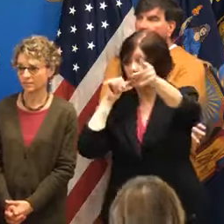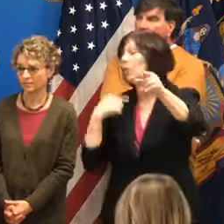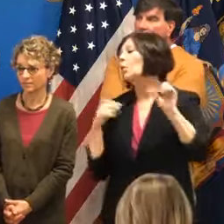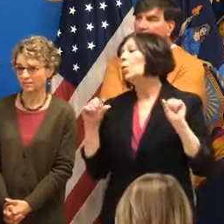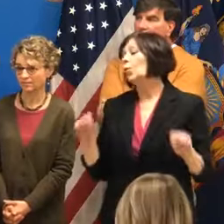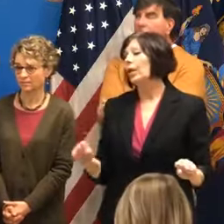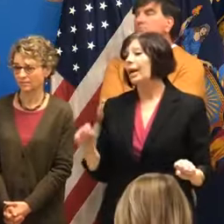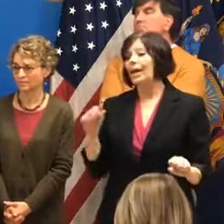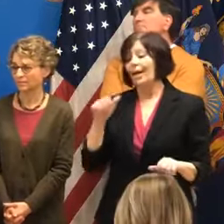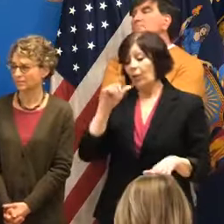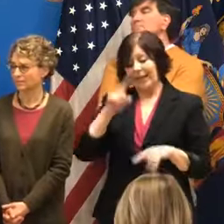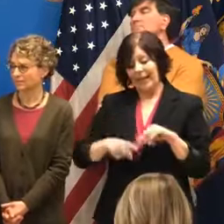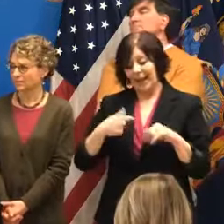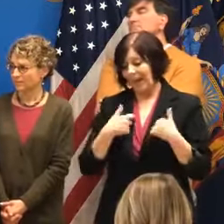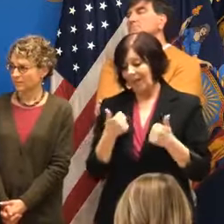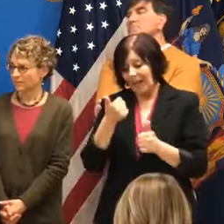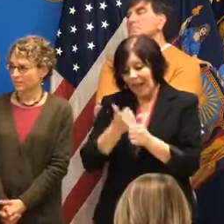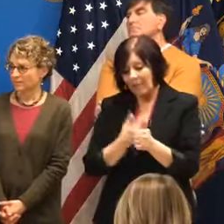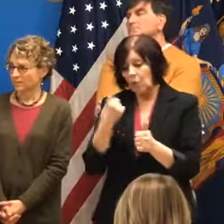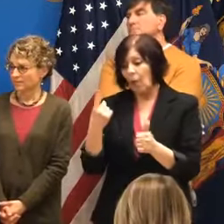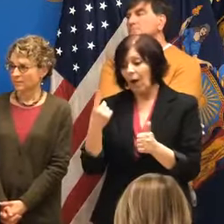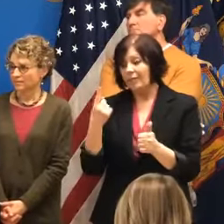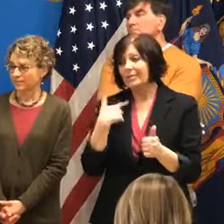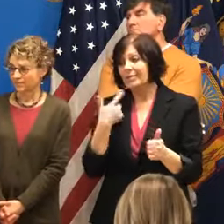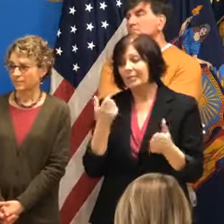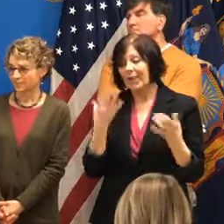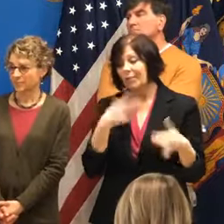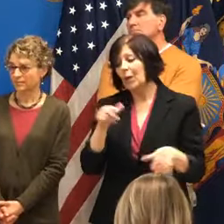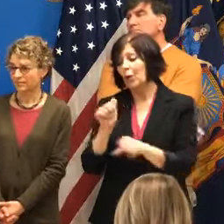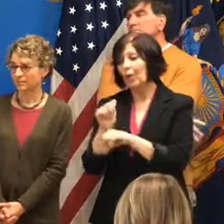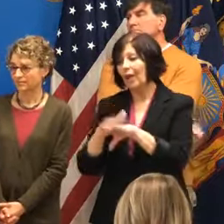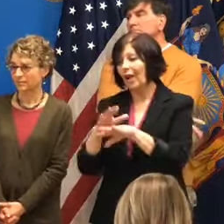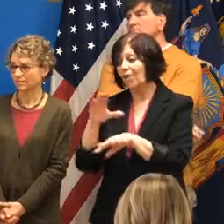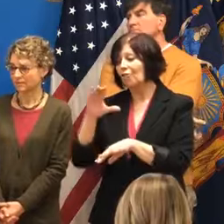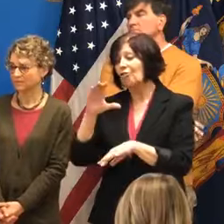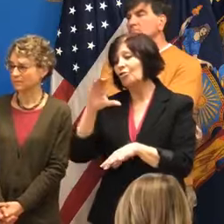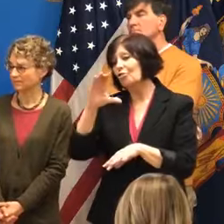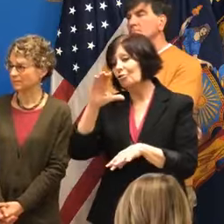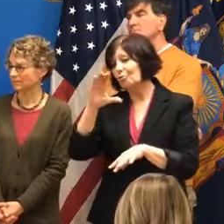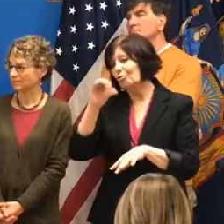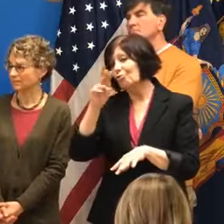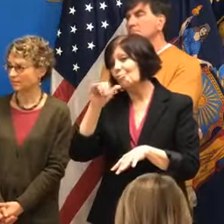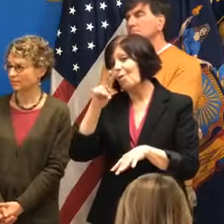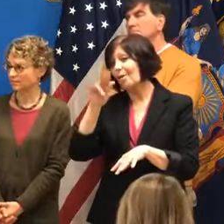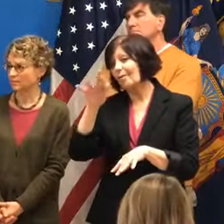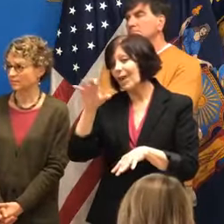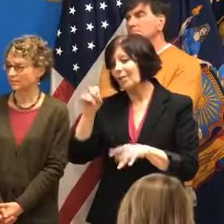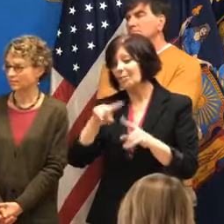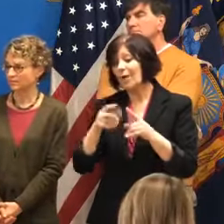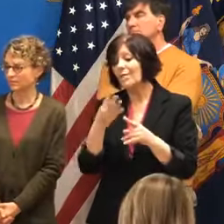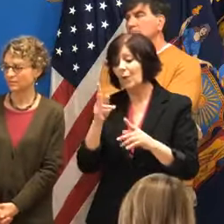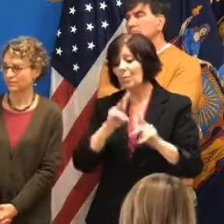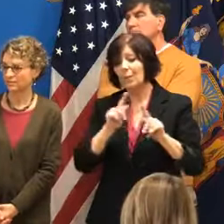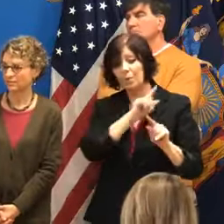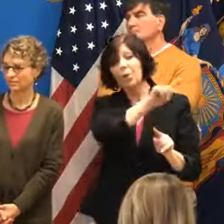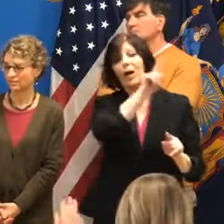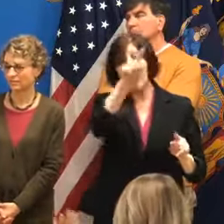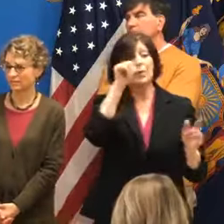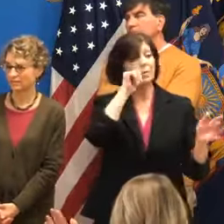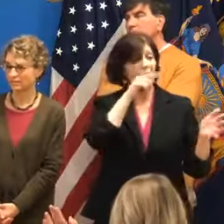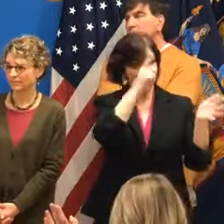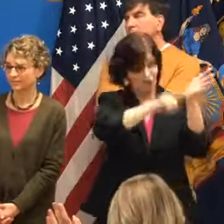have every single one of them because a number of them have been transferred to address this issue of the coronavirus. But we are going to have a few of them out. But every